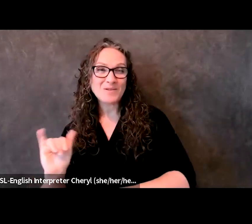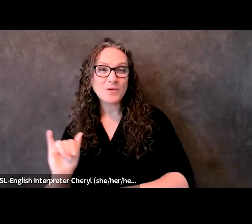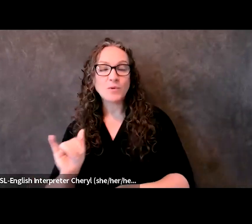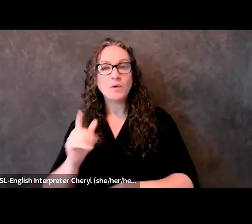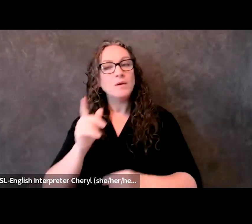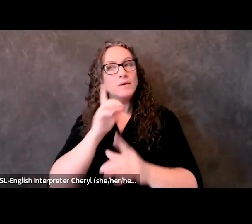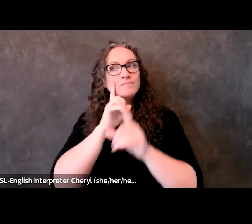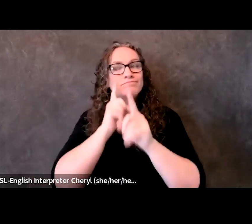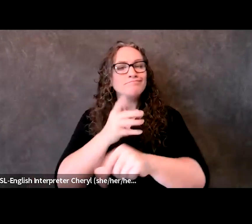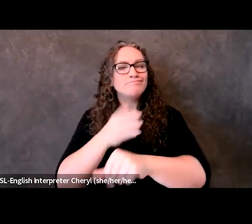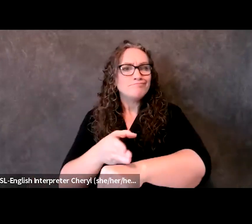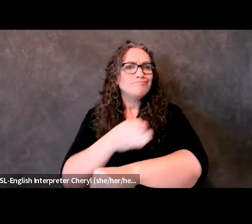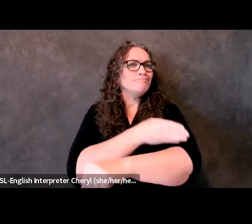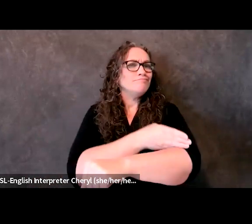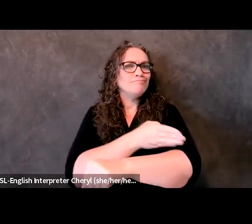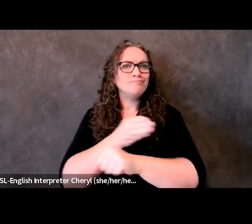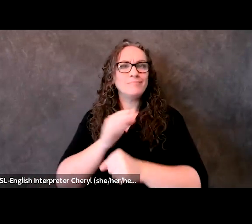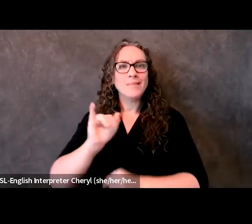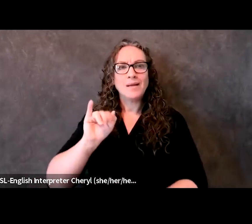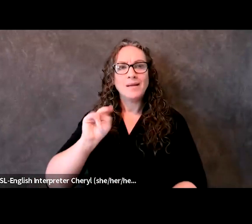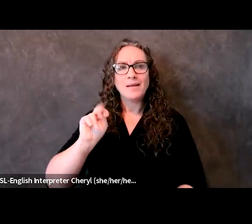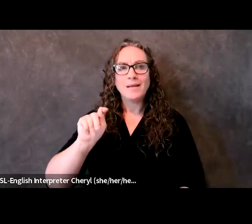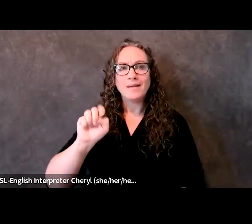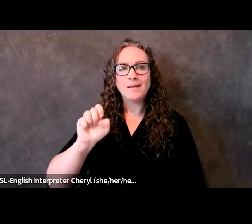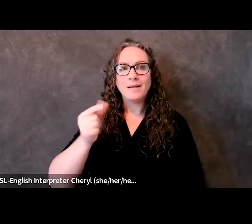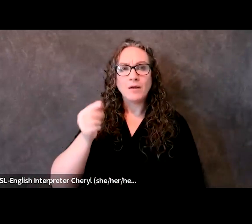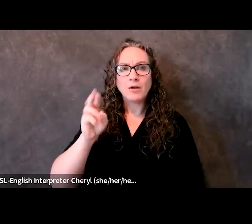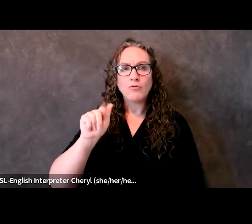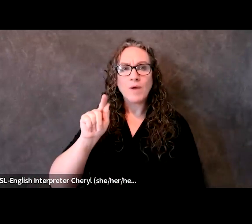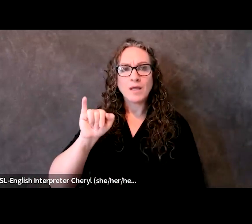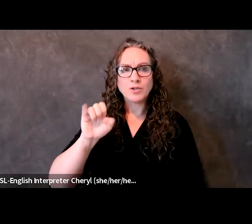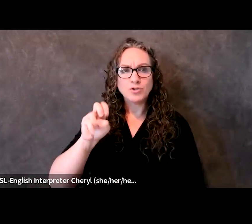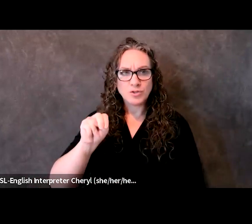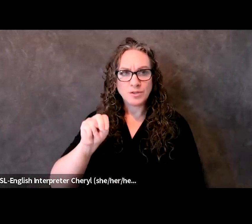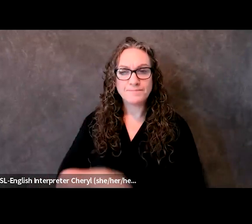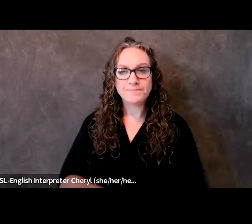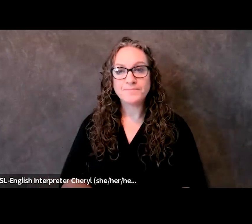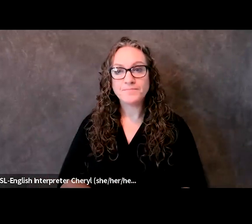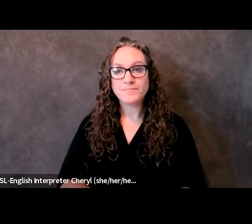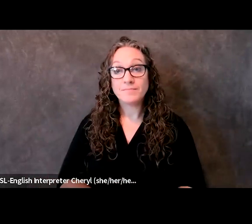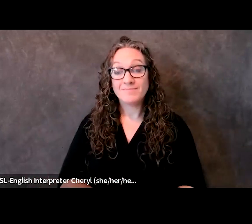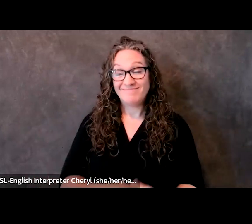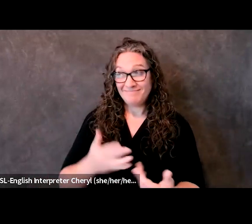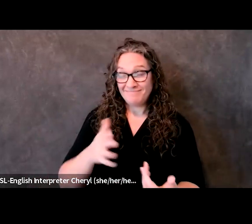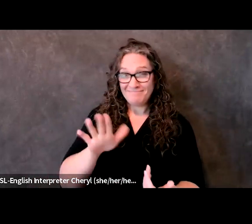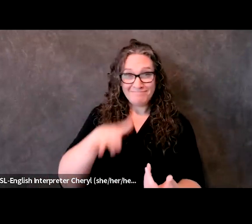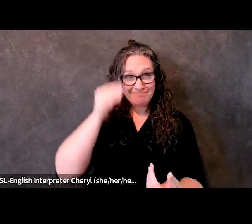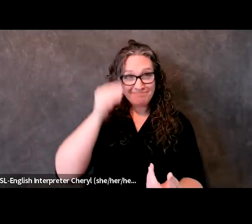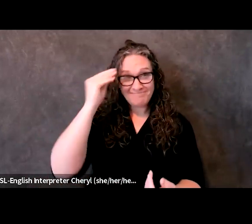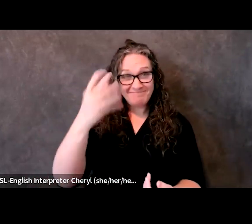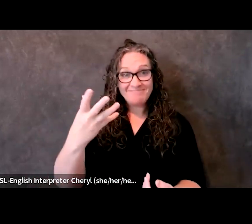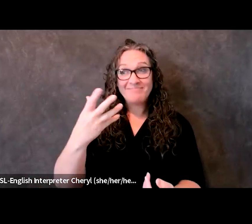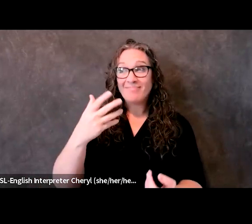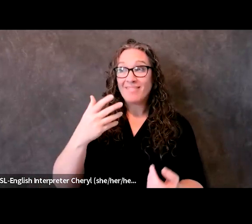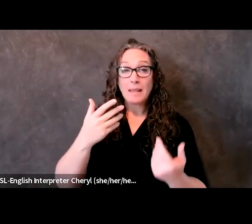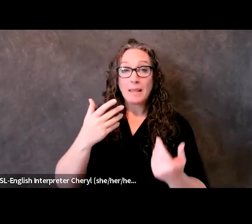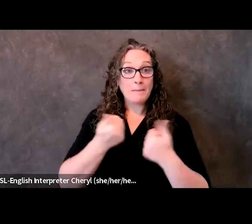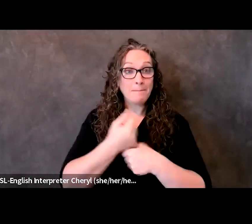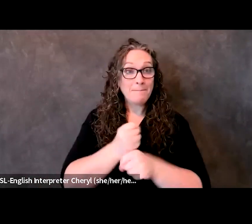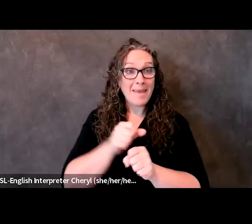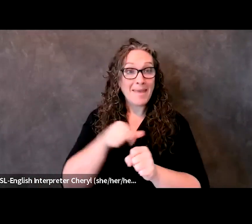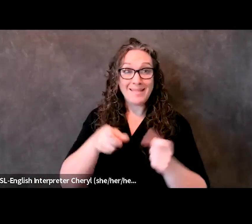integration. I want to say, making the symposium a reality is a monumental